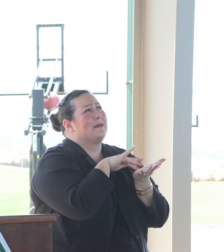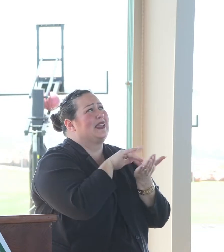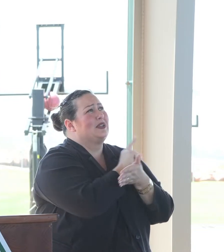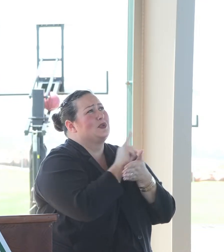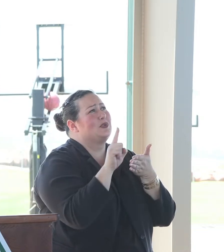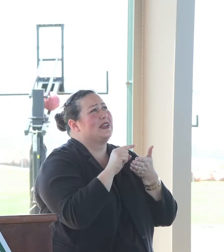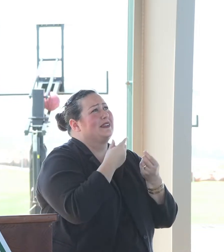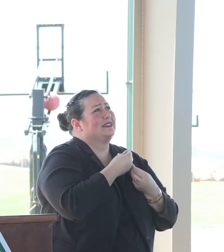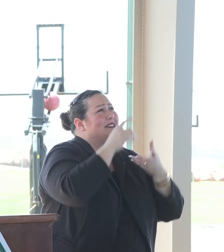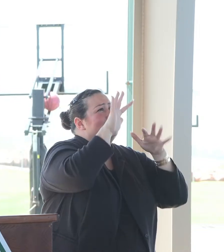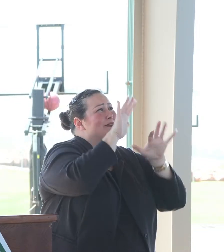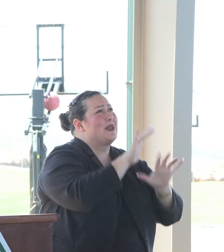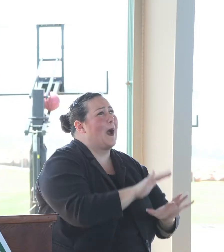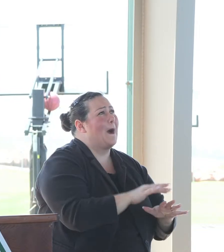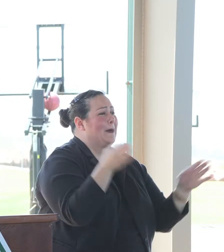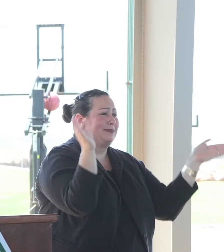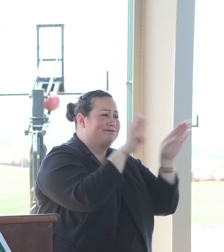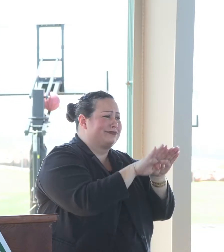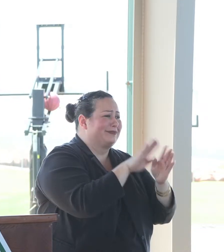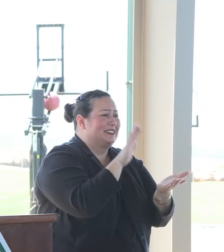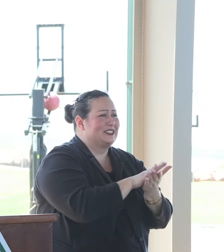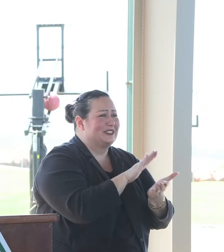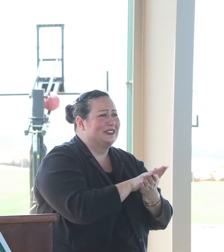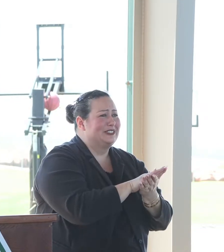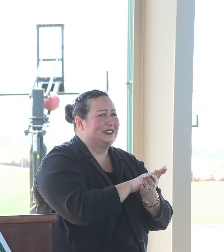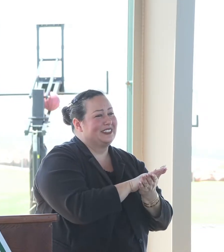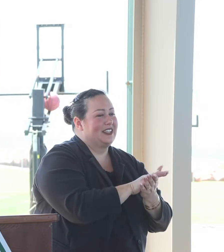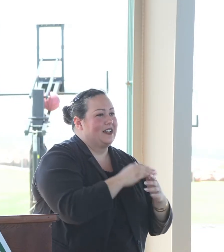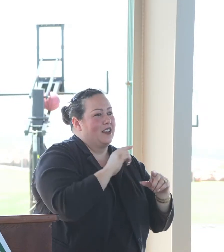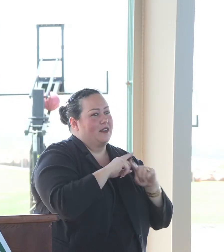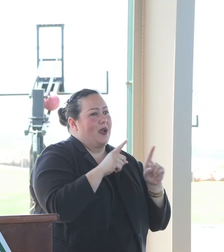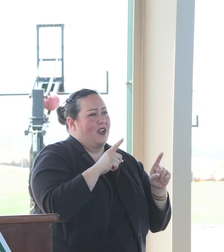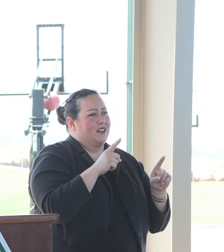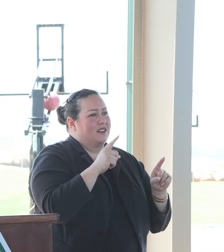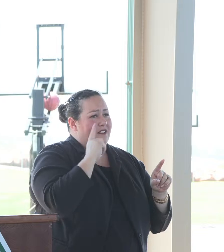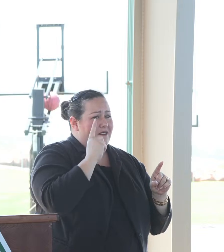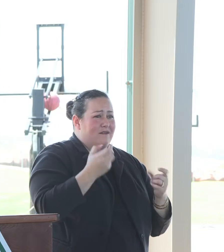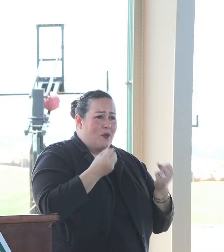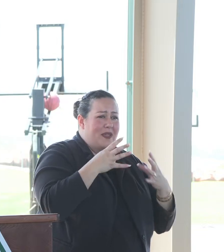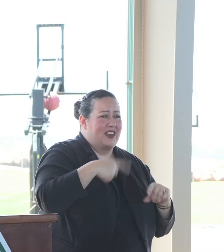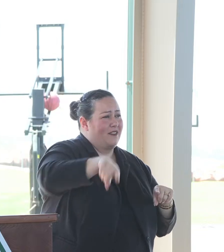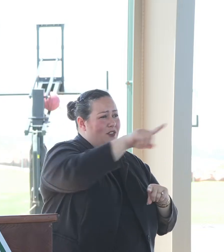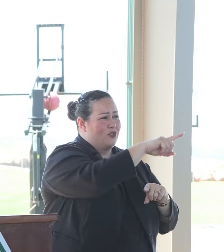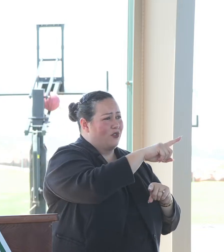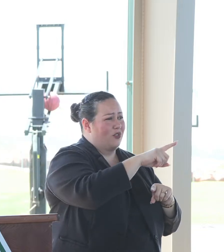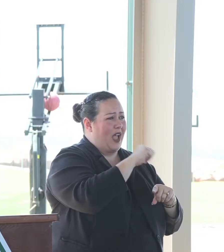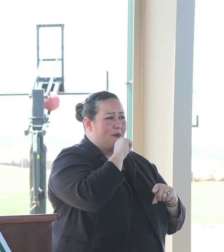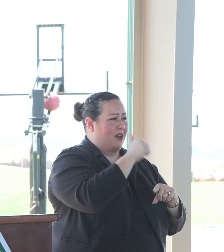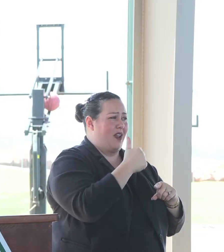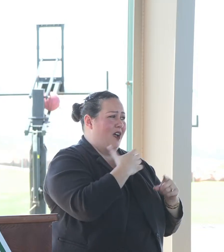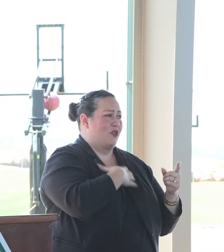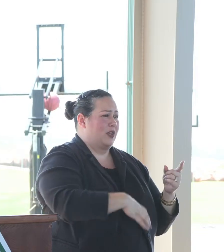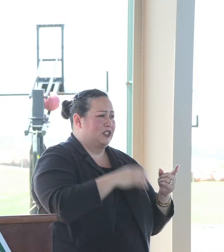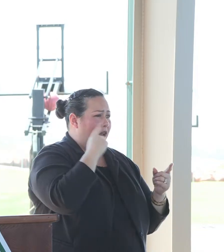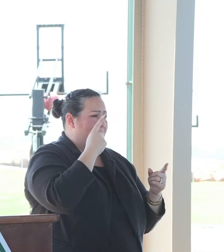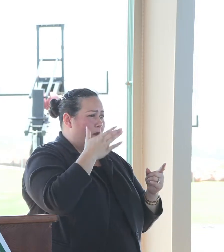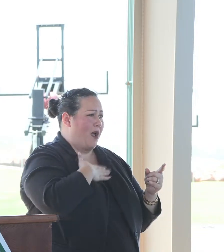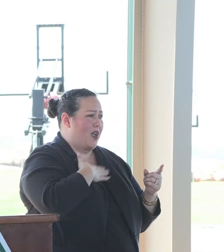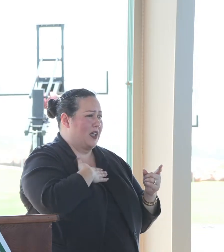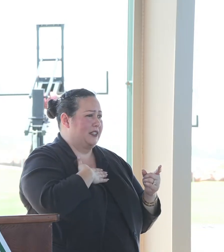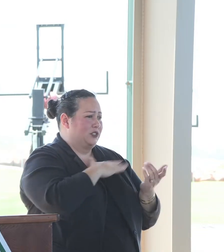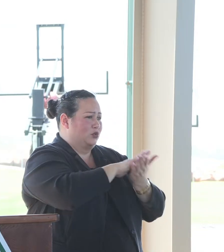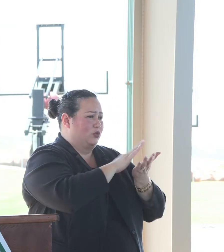snowstorm. But like many of you, I could and would never have wished my school to cease to